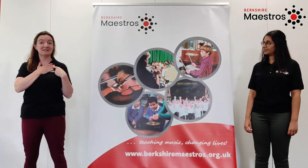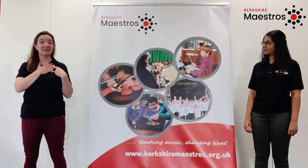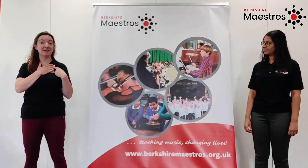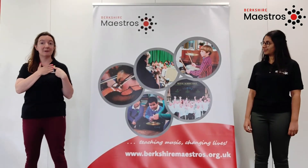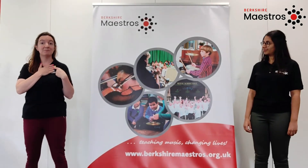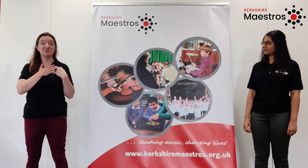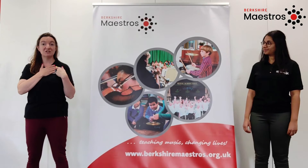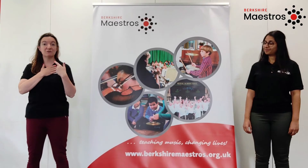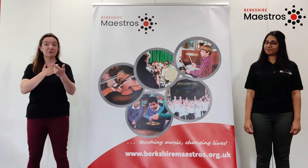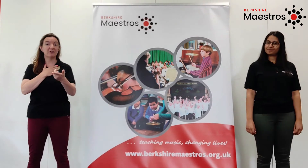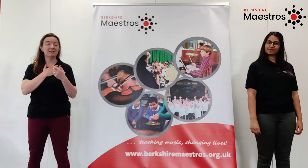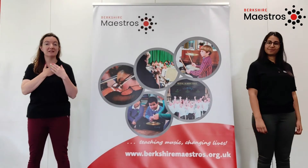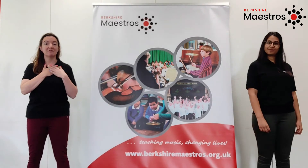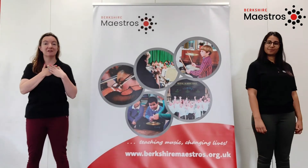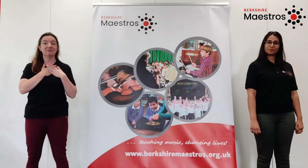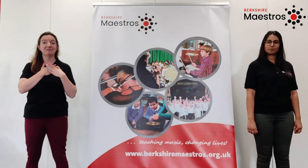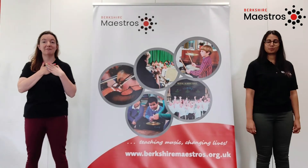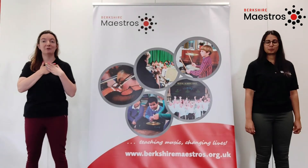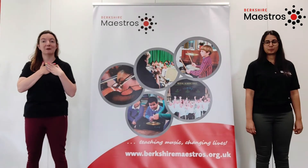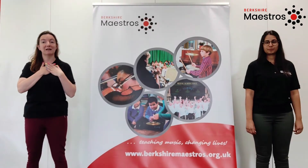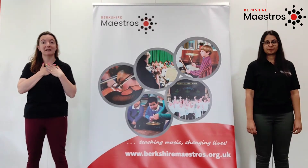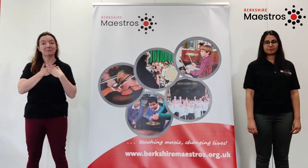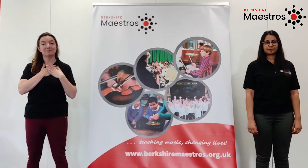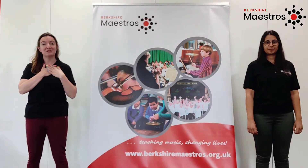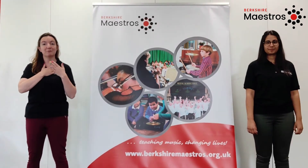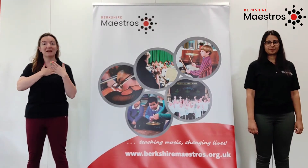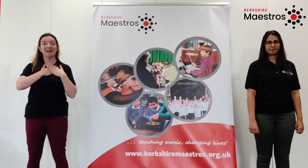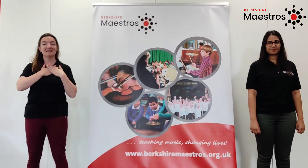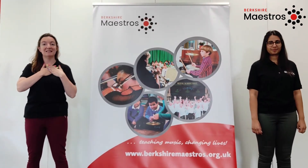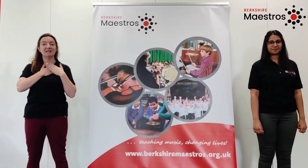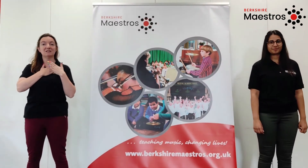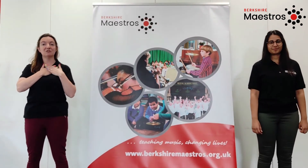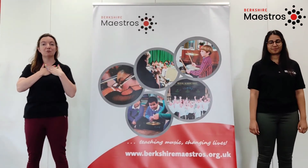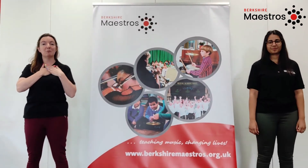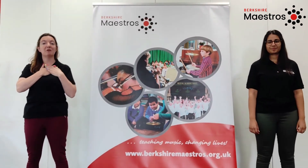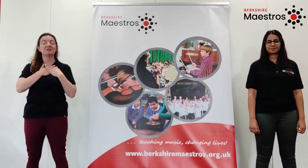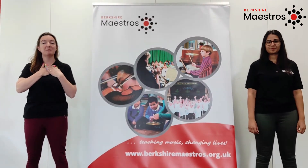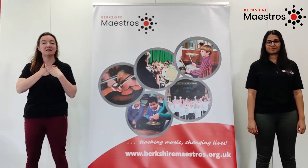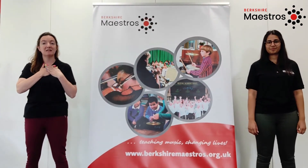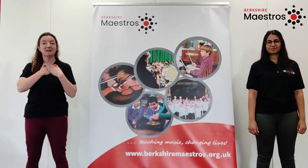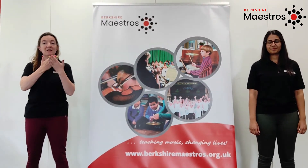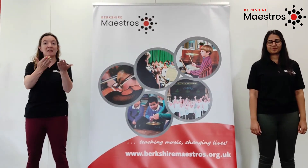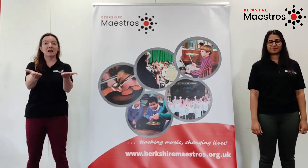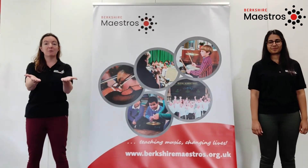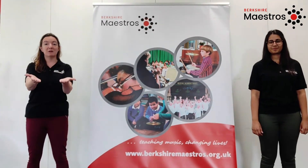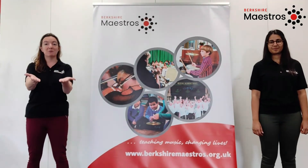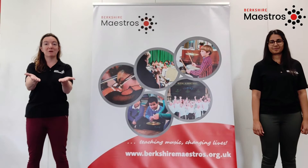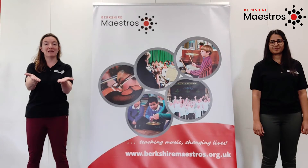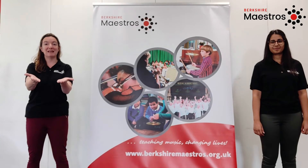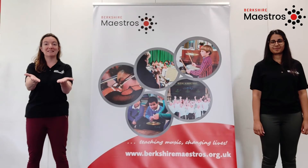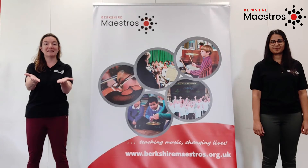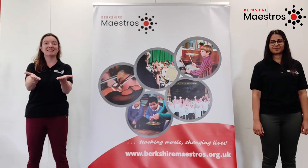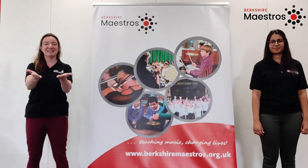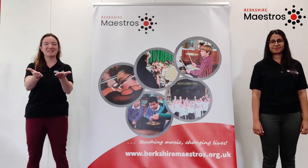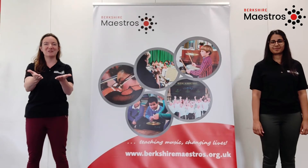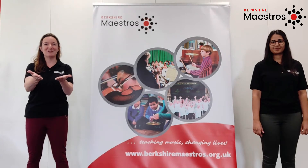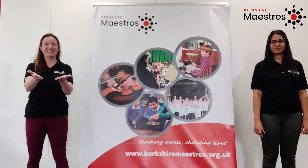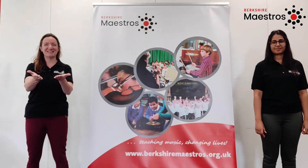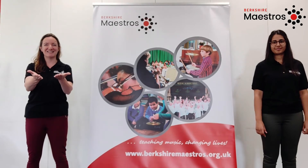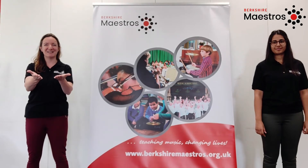a time, just to revise that very, very quickly. So if my hand is here, just remember it's my turn. And when I put my hand here, that's your turn to sing